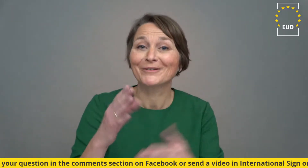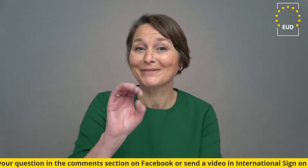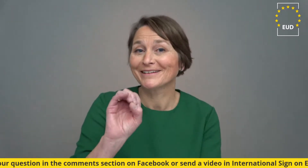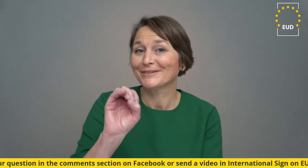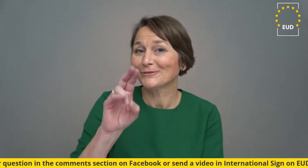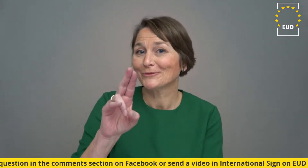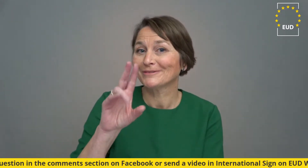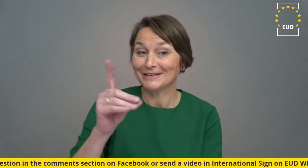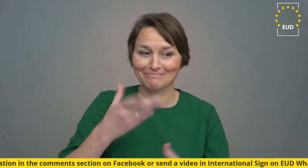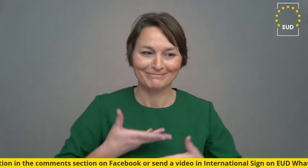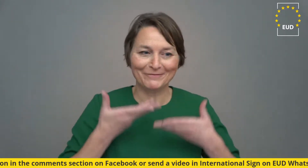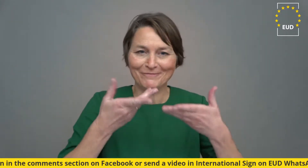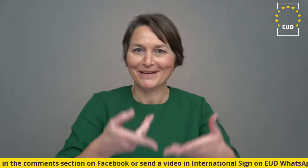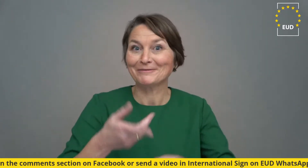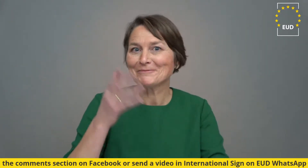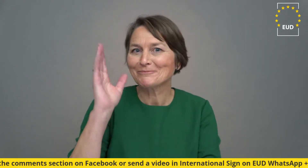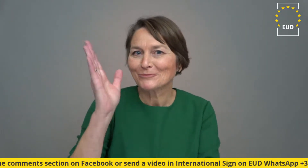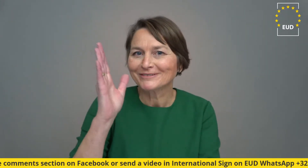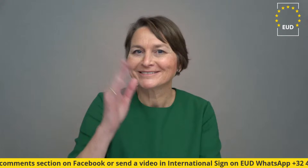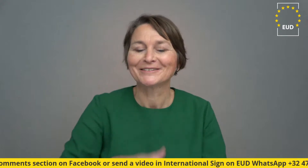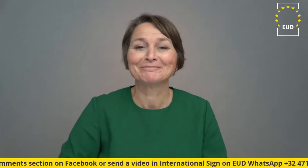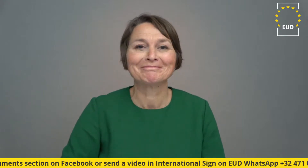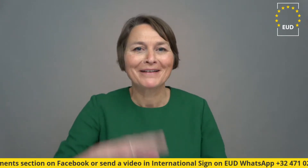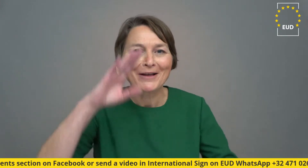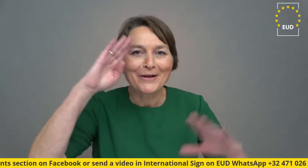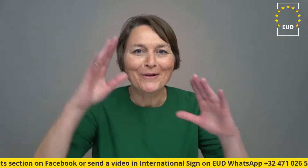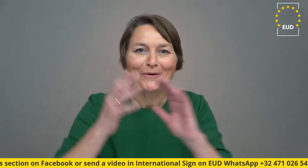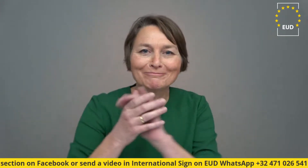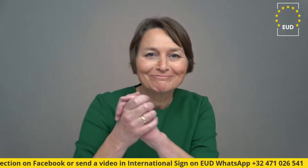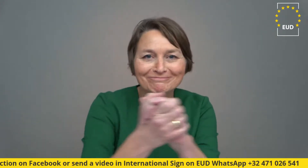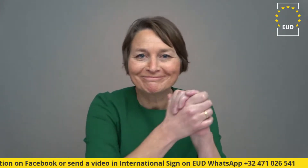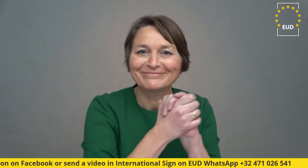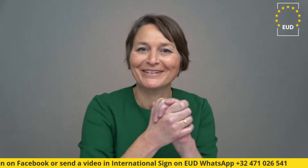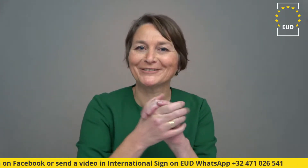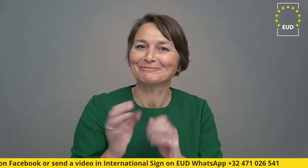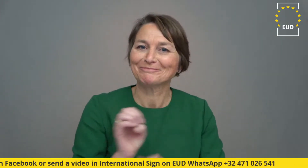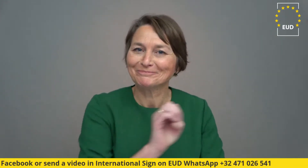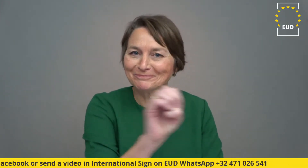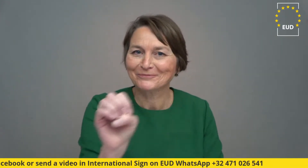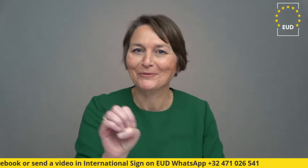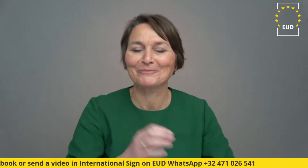Hello, everyone. Thank you, EUD, for inviting me to present today.